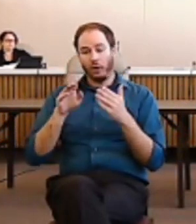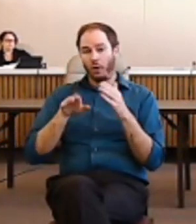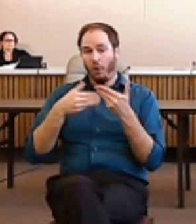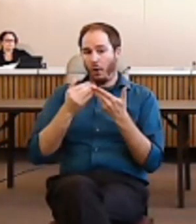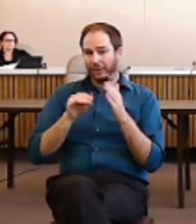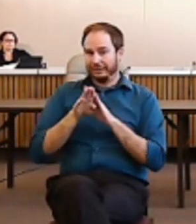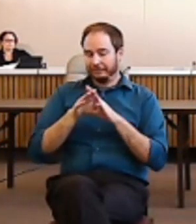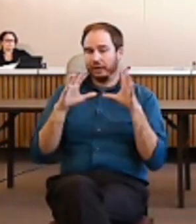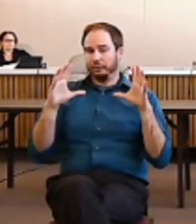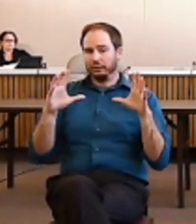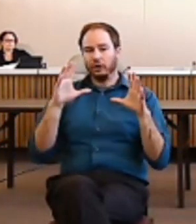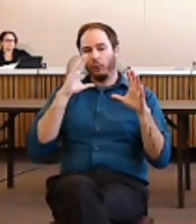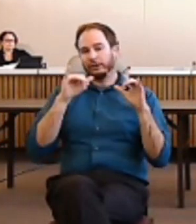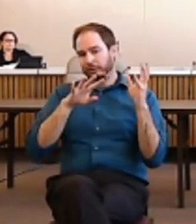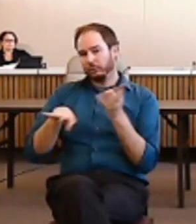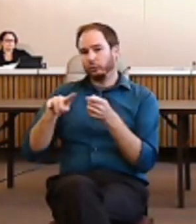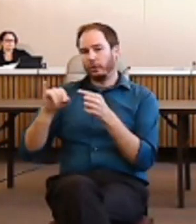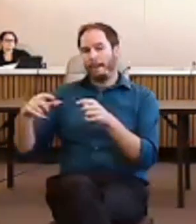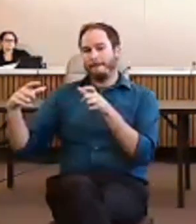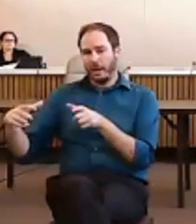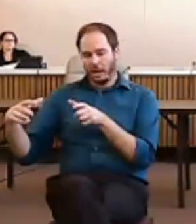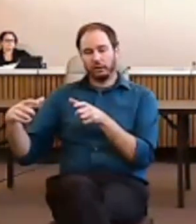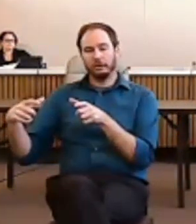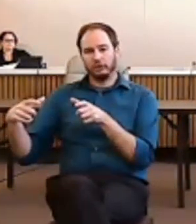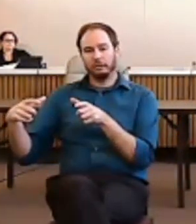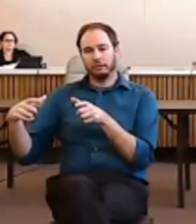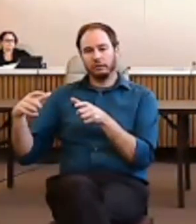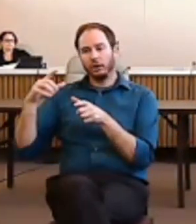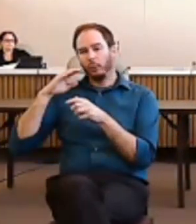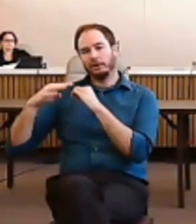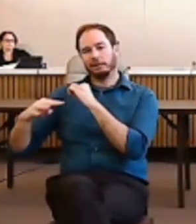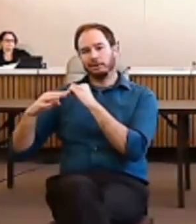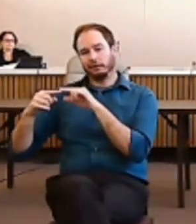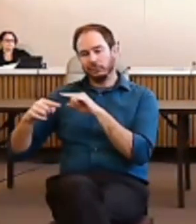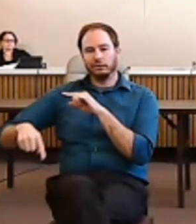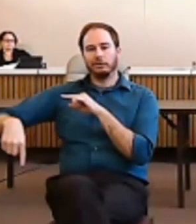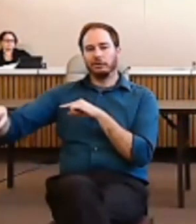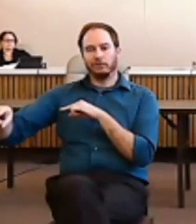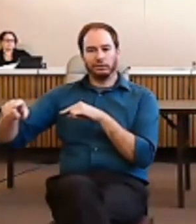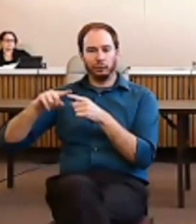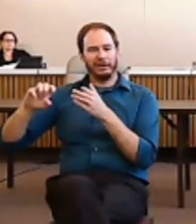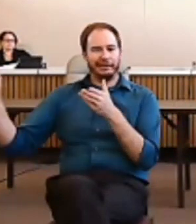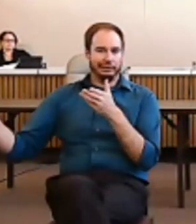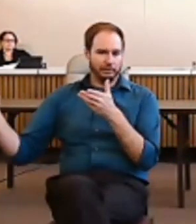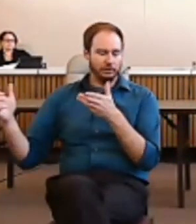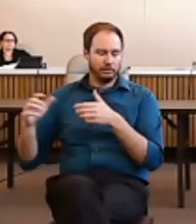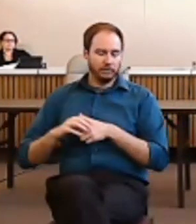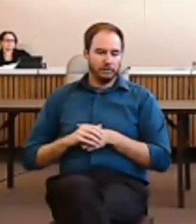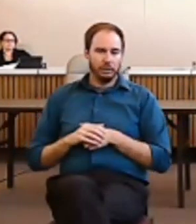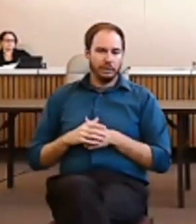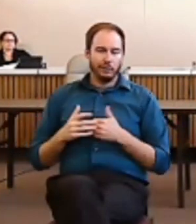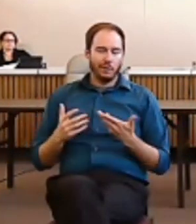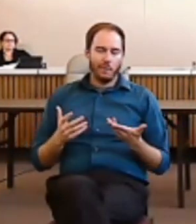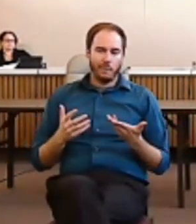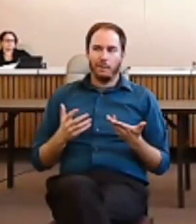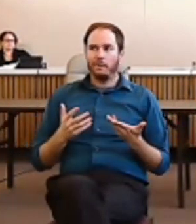will be going through a pond, and that pond has a discharge pipe that goes to the east. So there hasn't